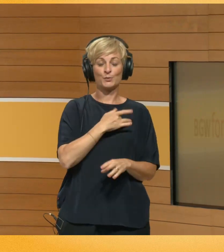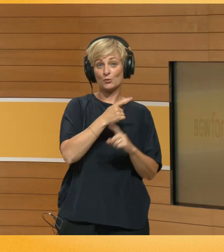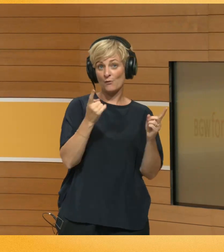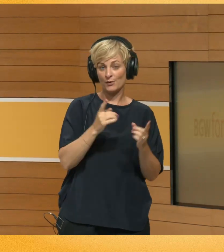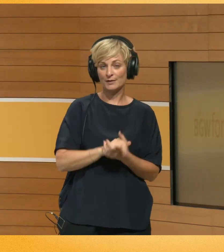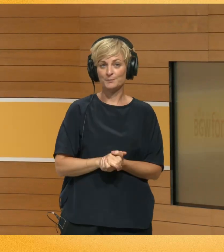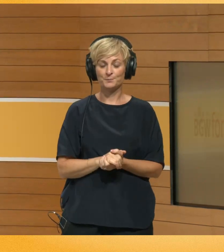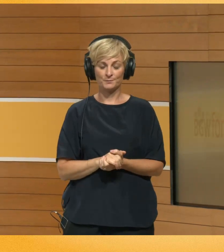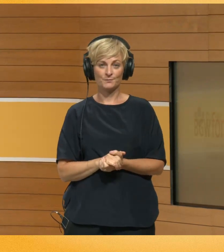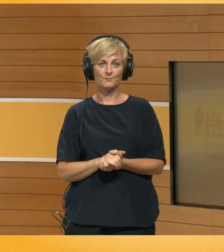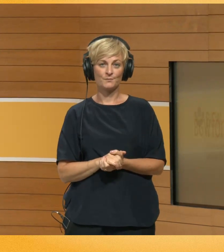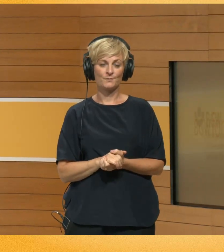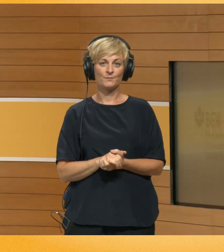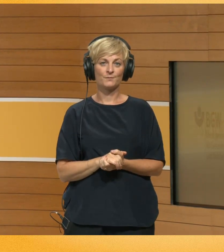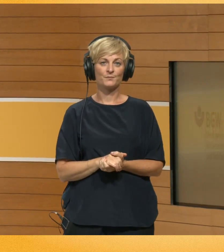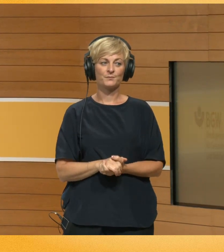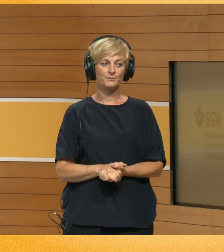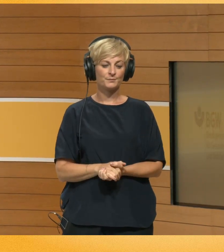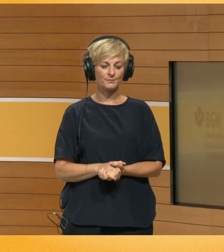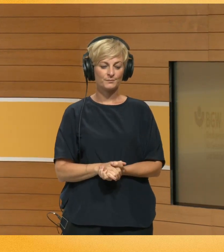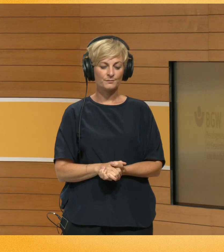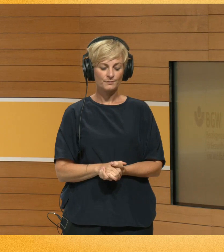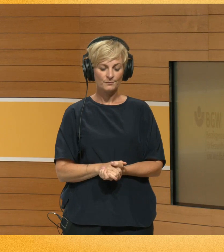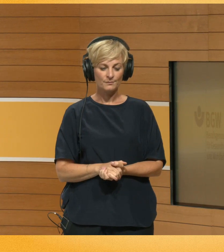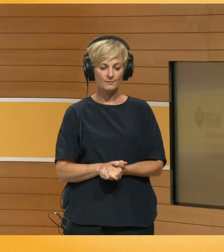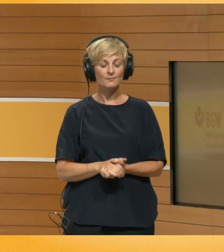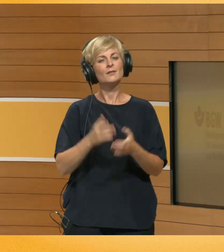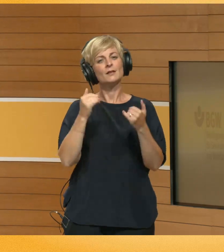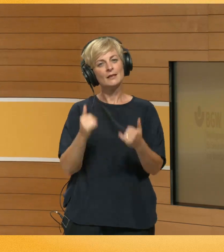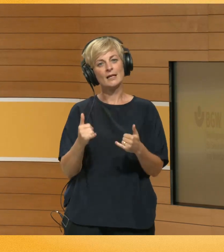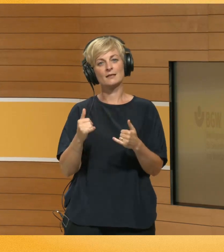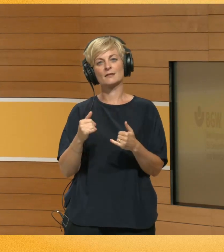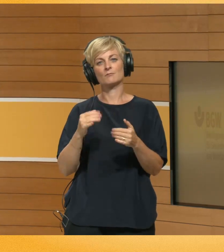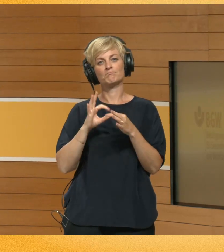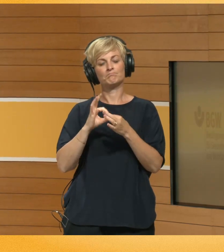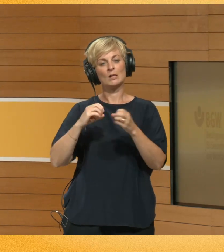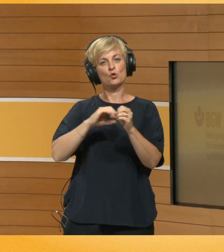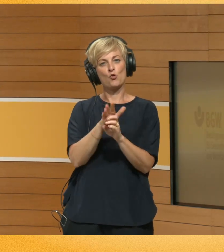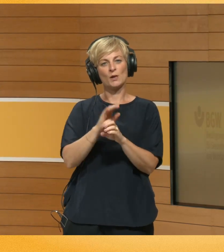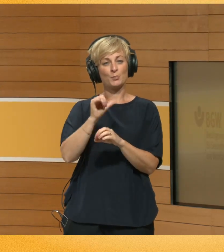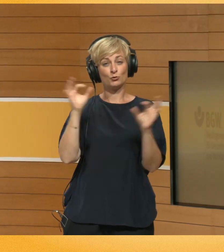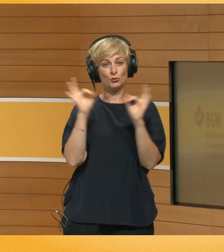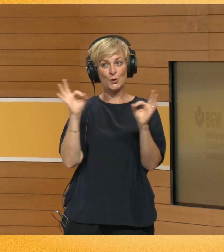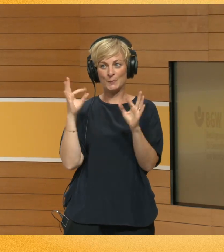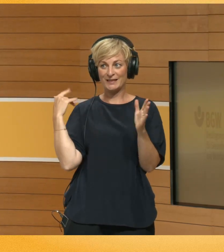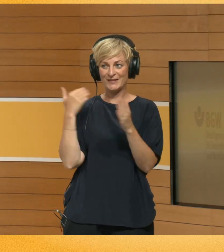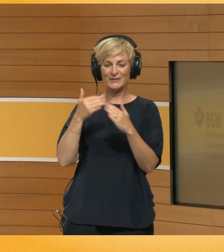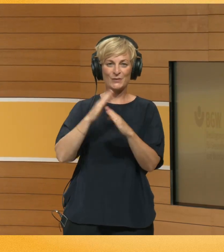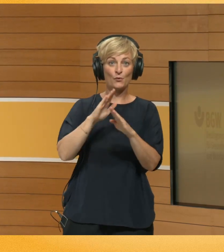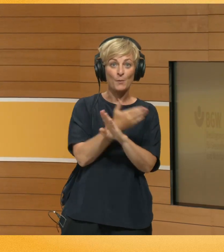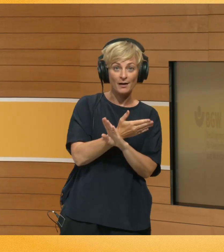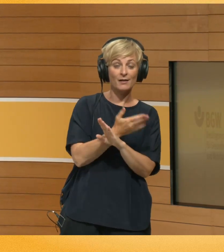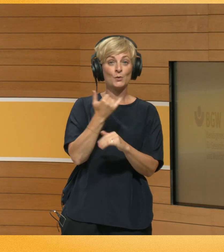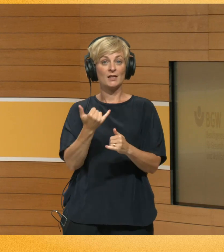so far with COVID, and we want to see, have we learned something? Hopefully, yes.